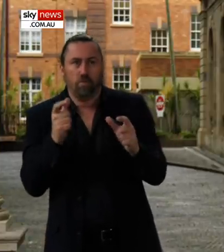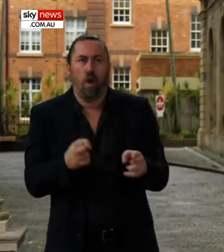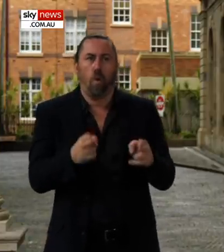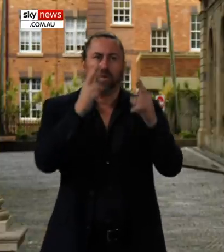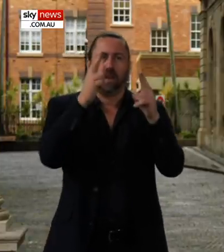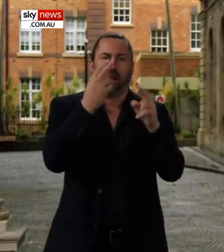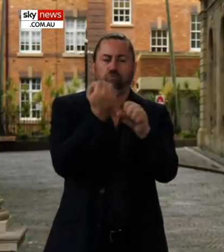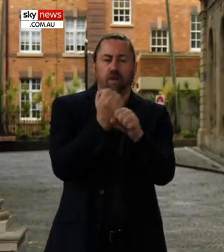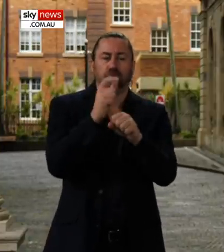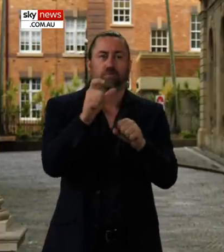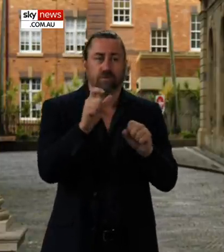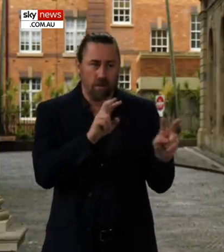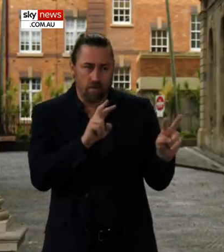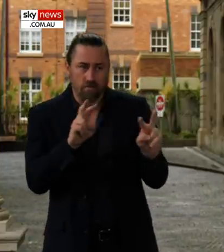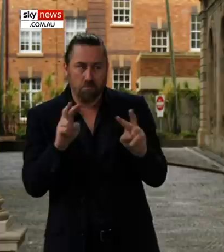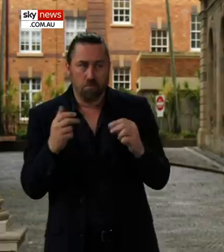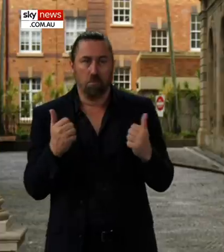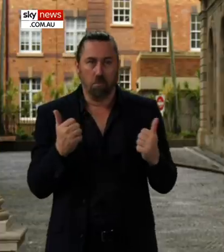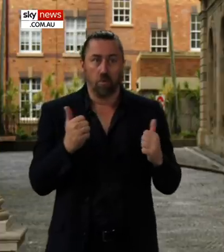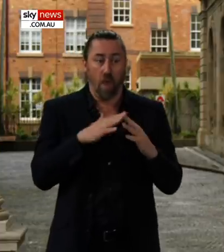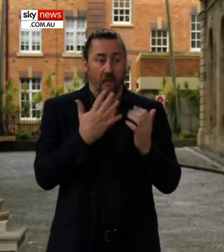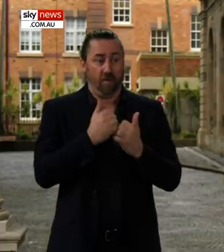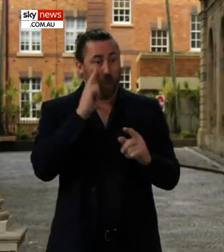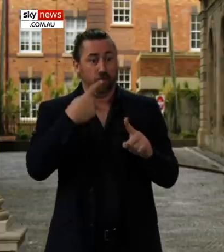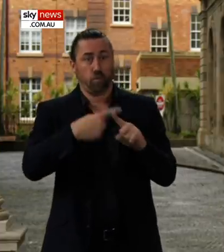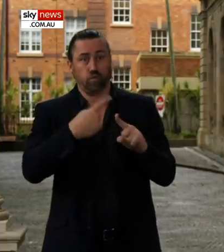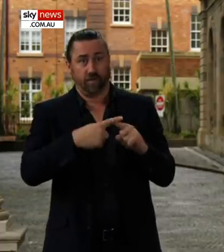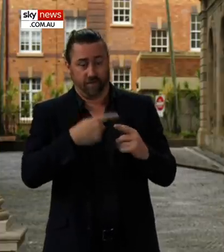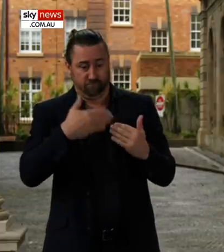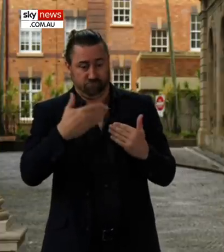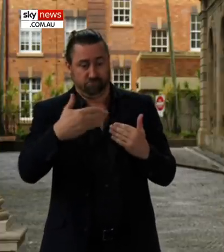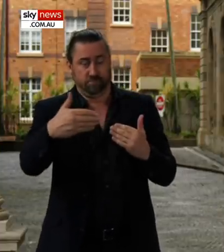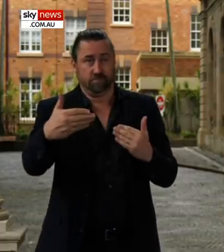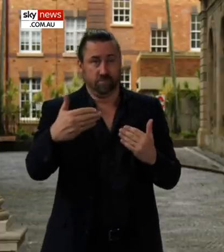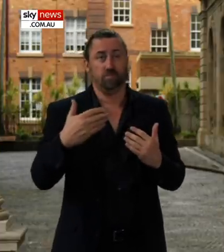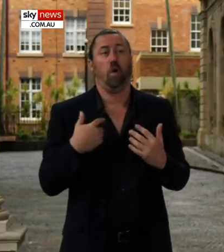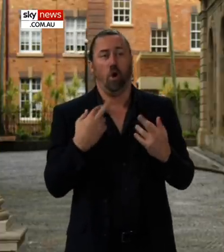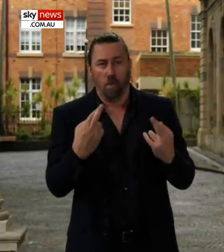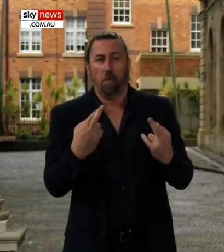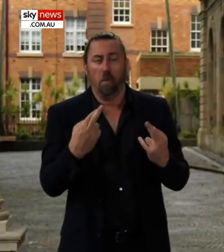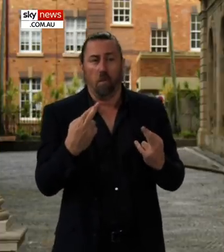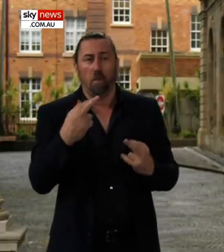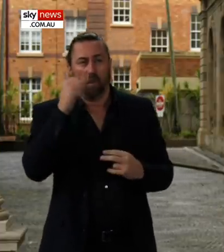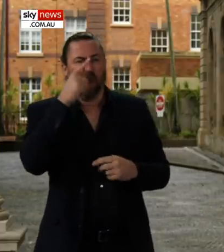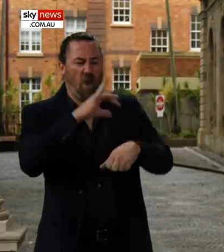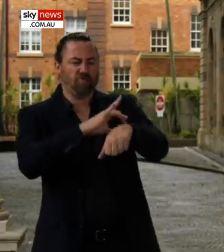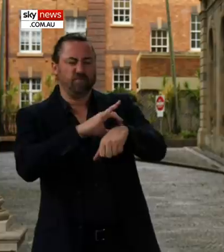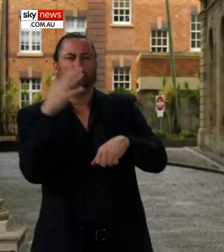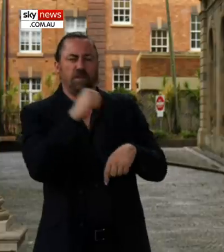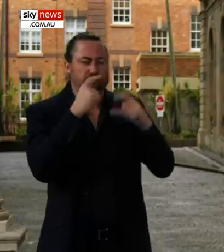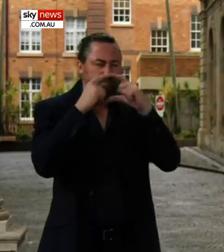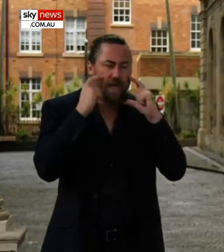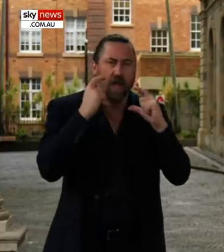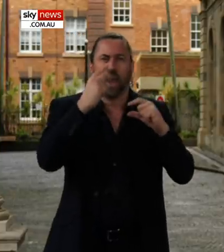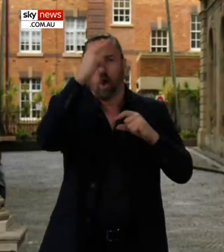good position going forward over the next couple of days that will hopefully see us be able to lift those restrictions around hospitals and aged